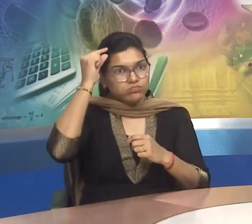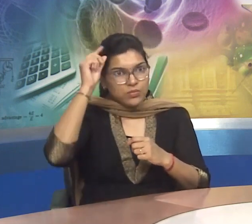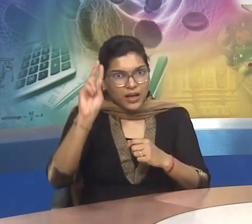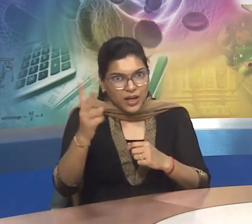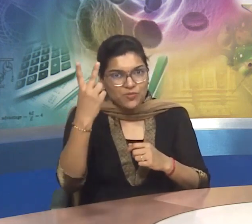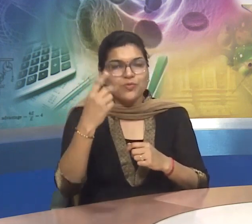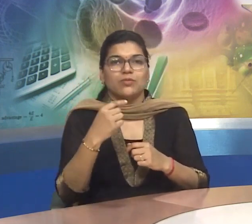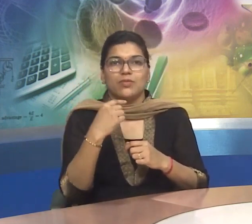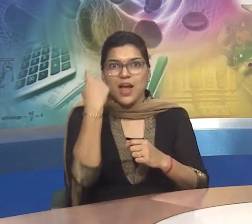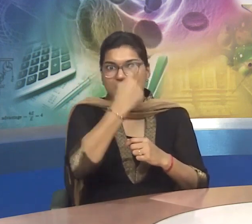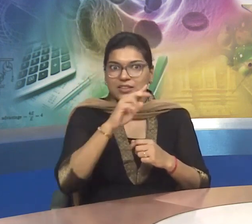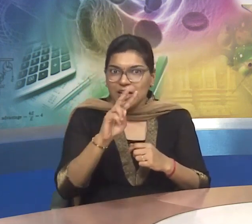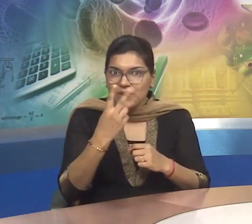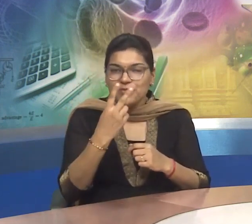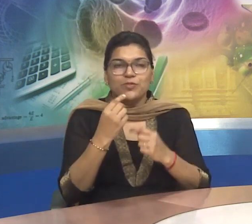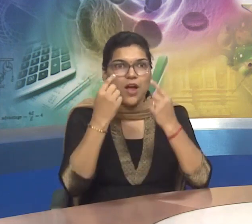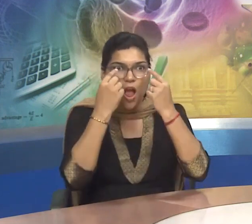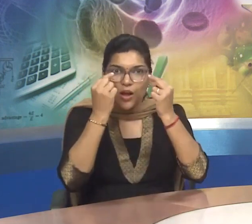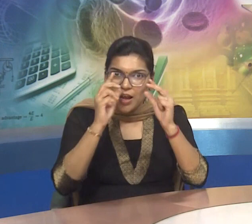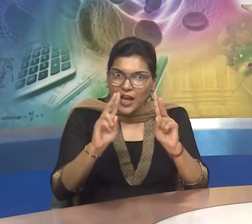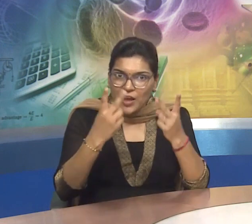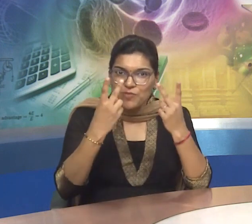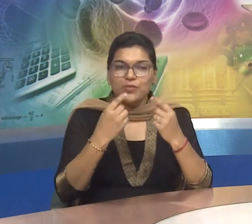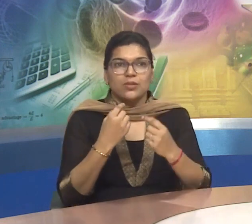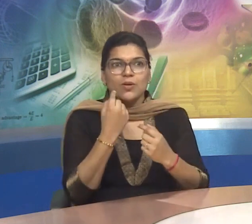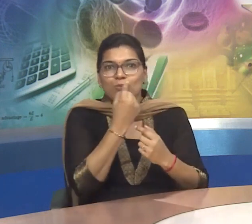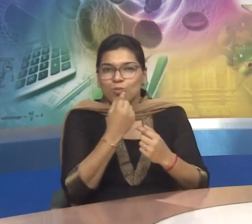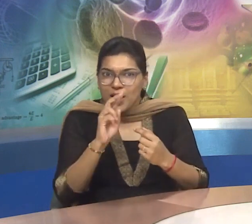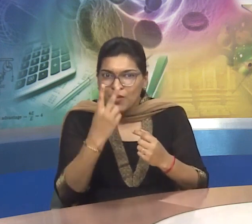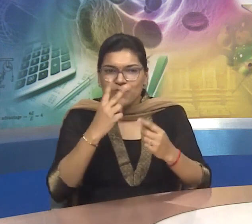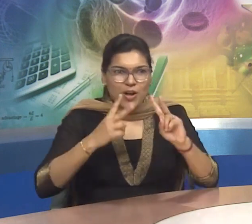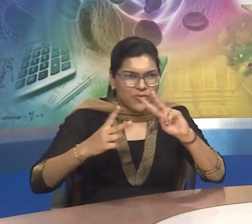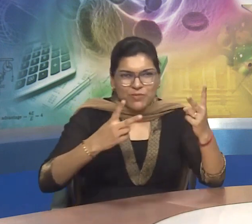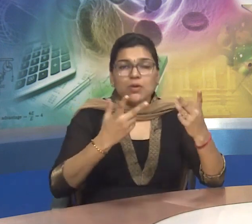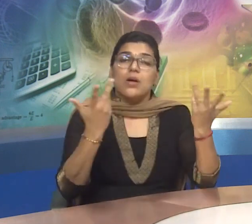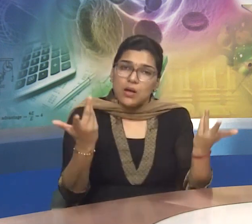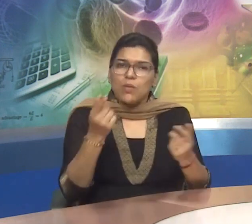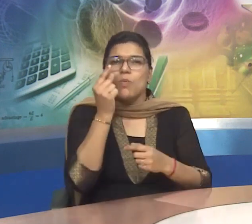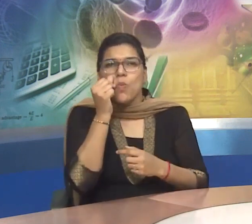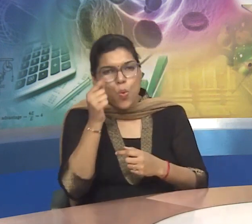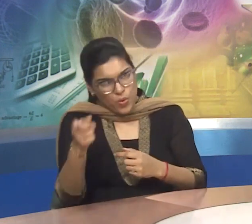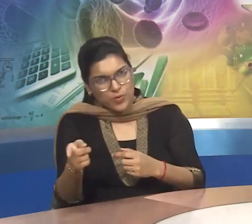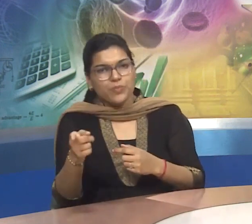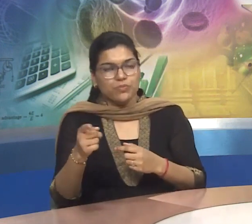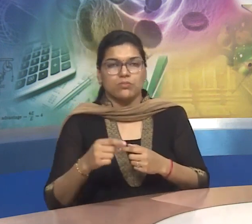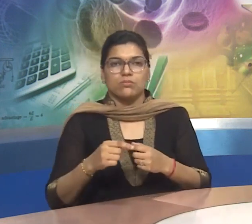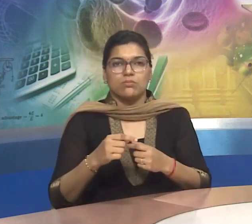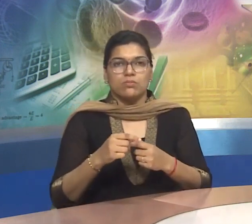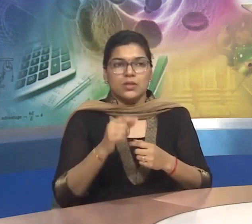different categories. For example, in this, all humans are from different